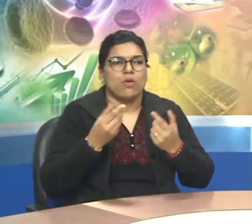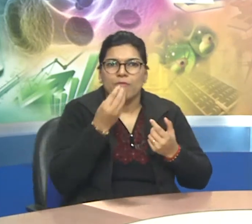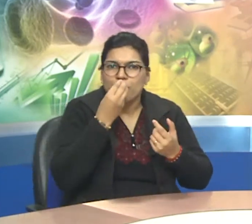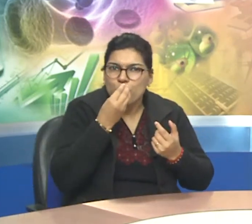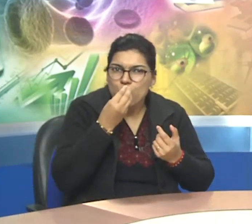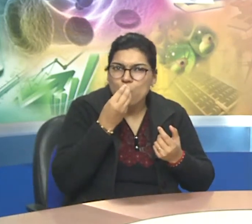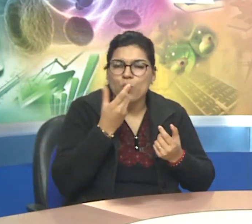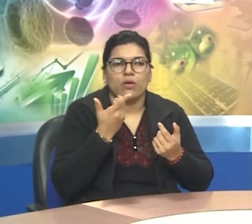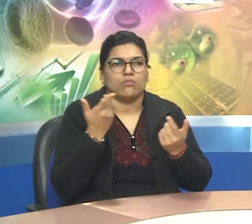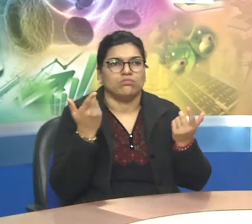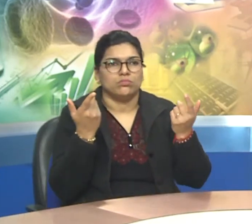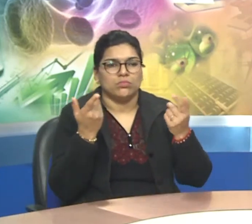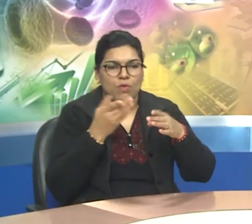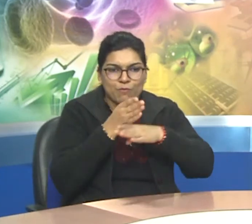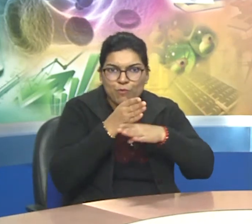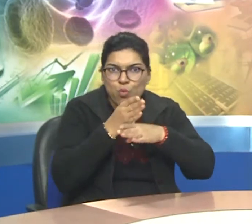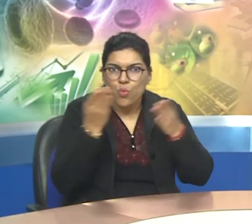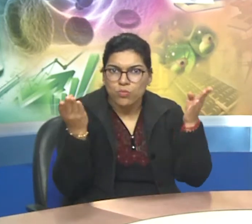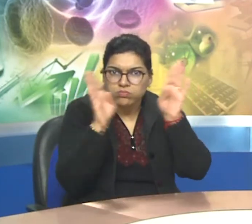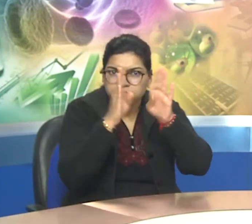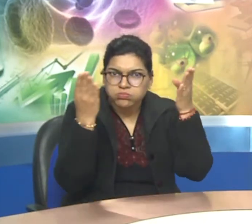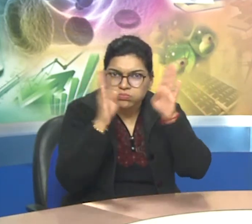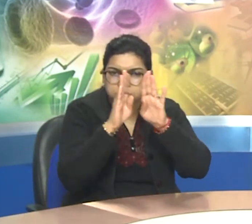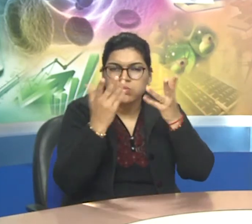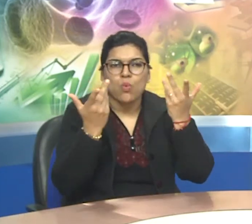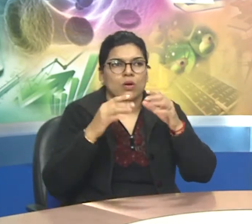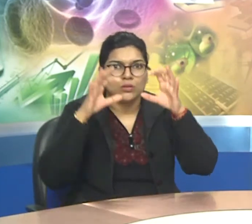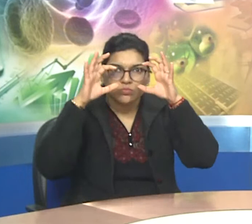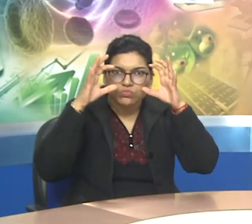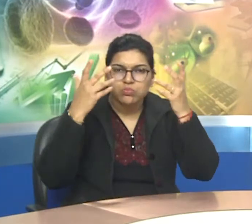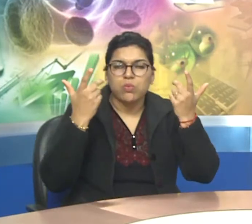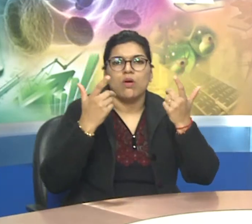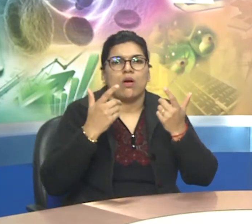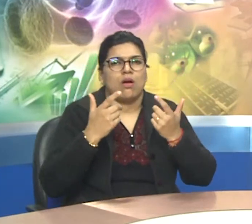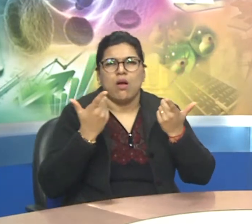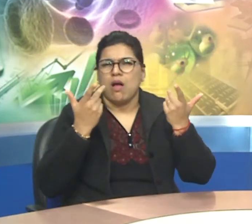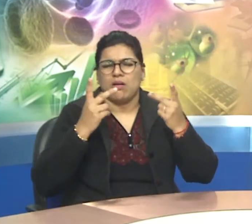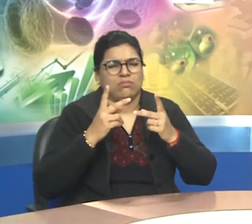a gradual decline of our natural resources.